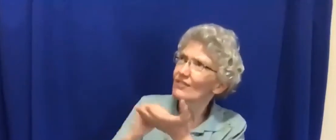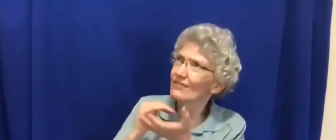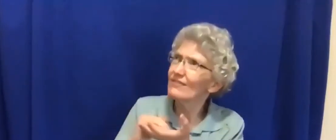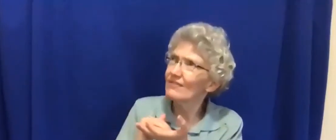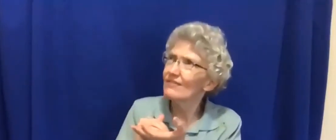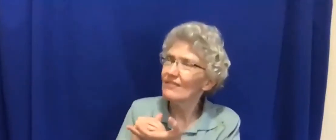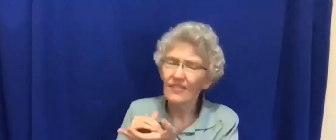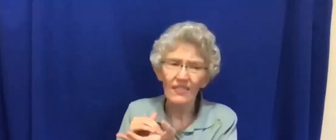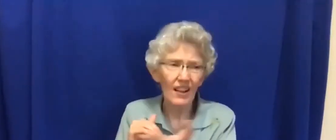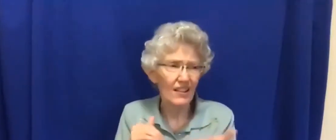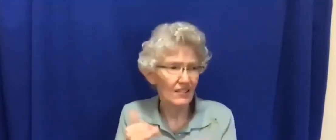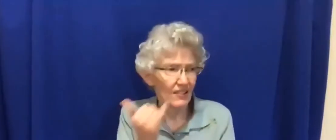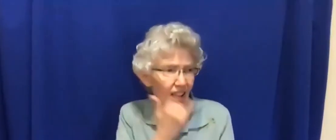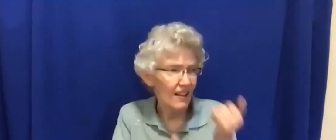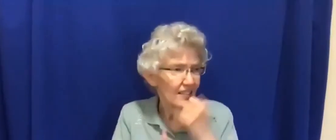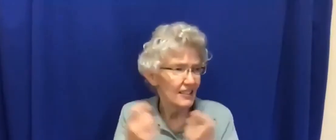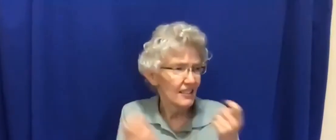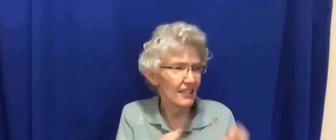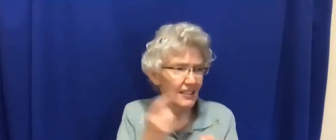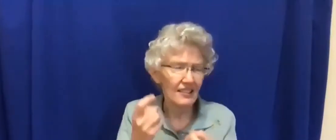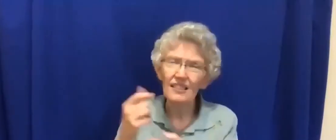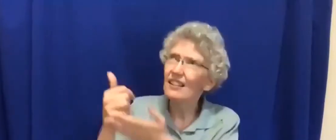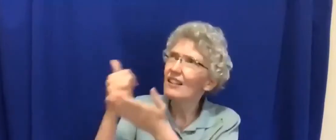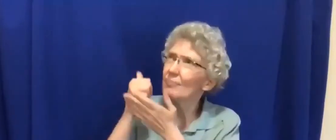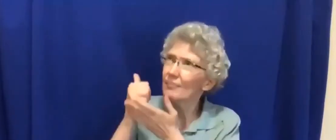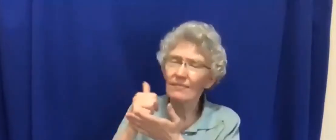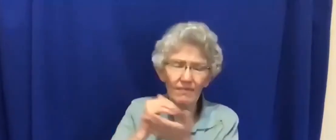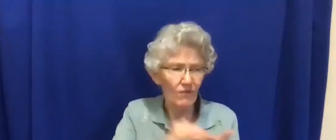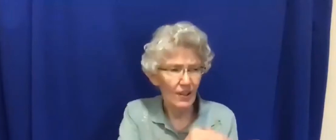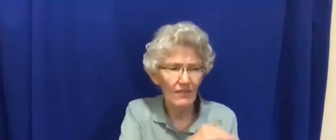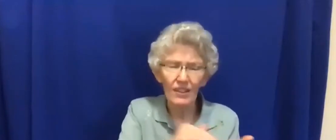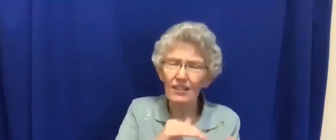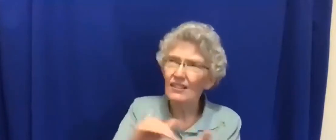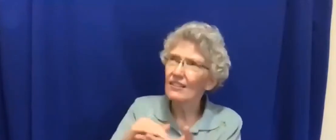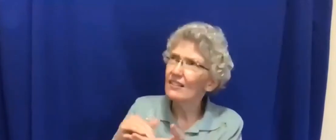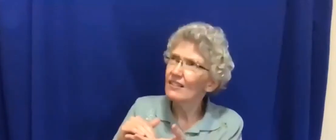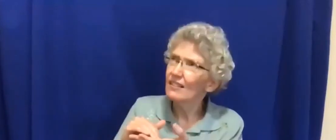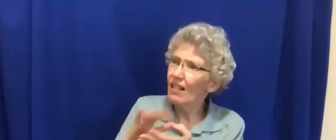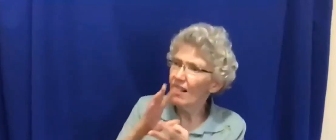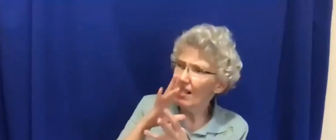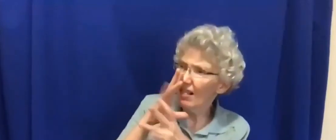sins as we forgive those who sin against us.